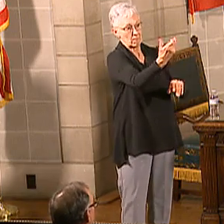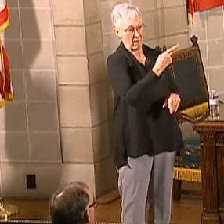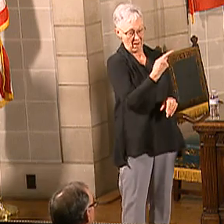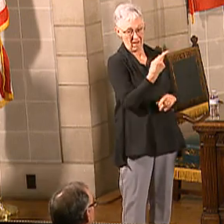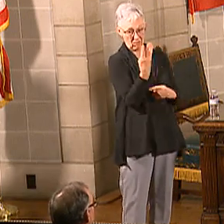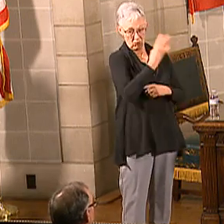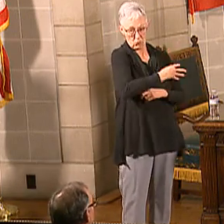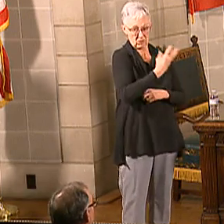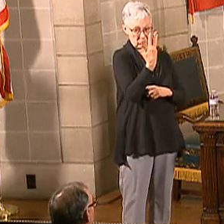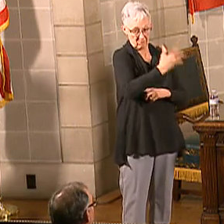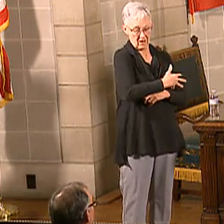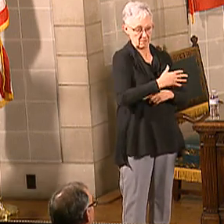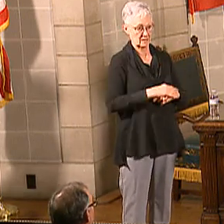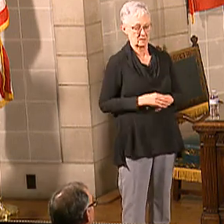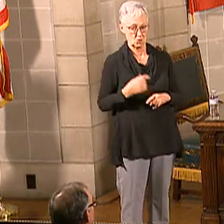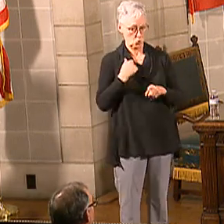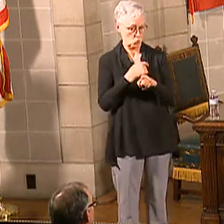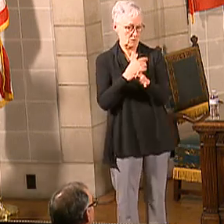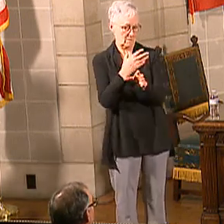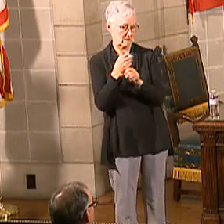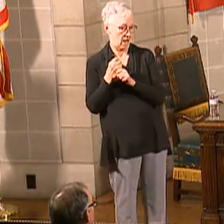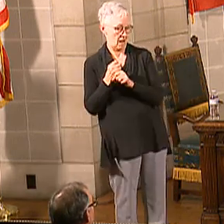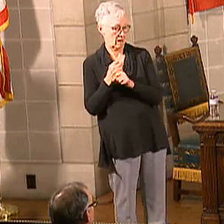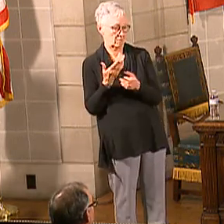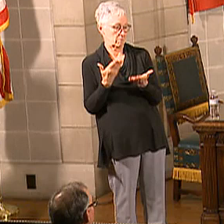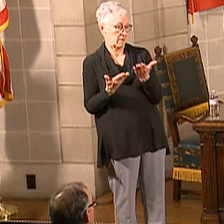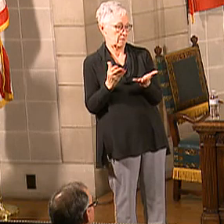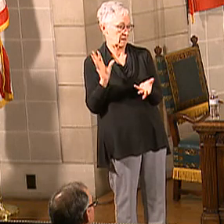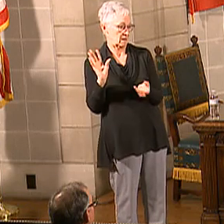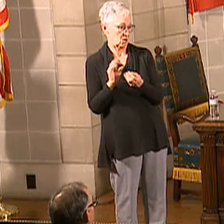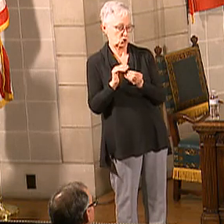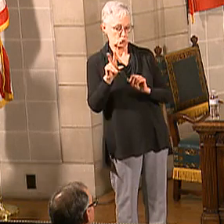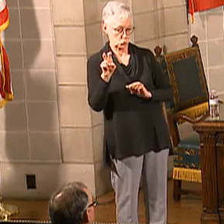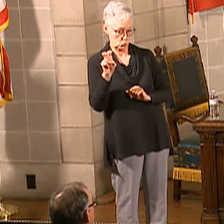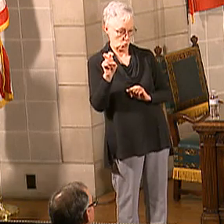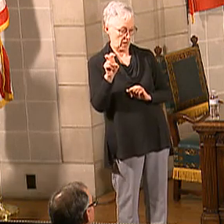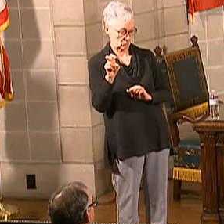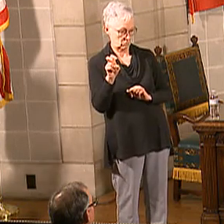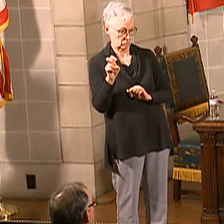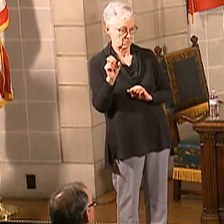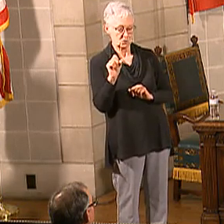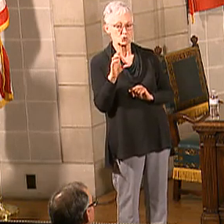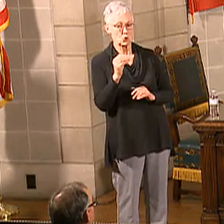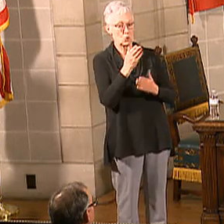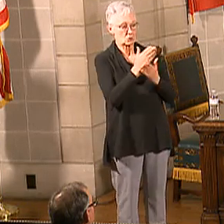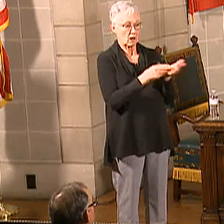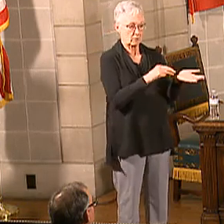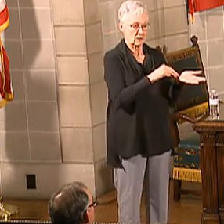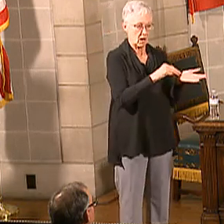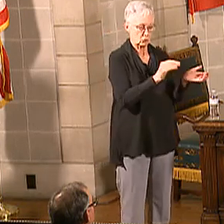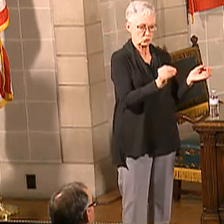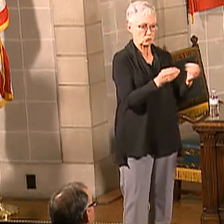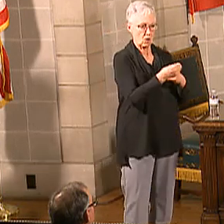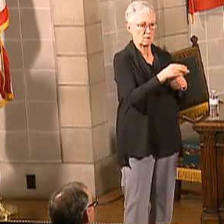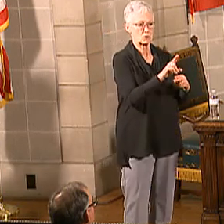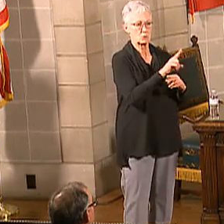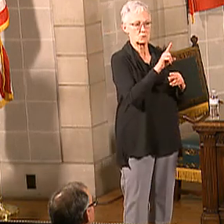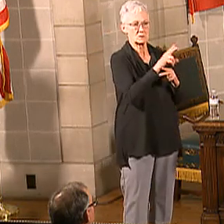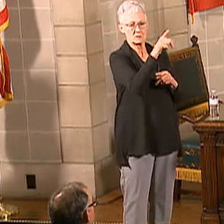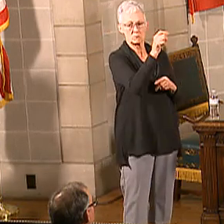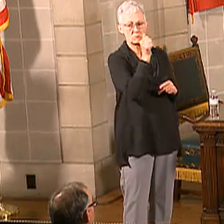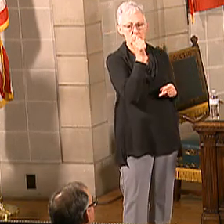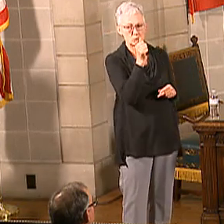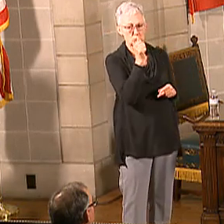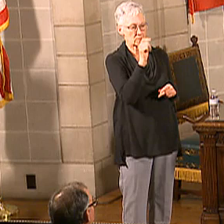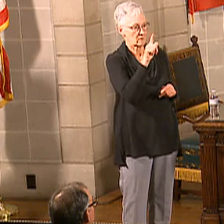200 of those returned now every day for the last several days. So other healthcare providers are going to those commercial labs. They take a little bit longer, but they are able to do